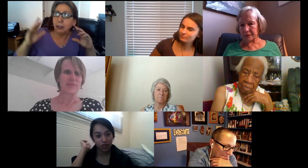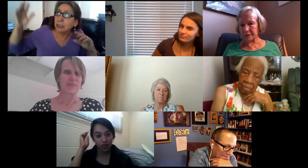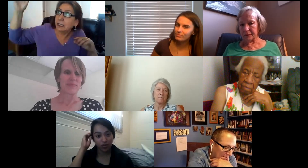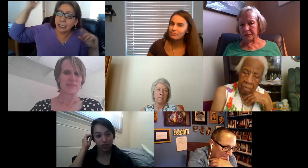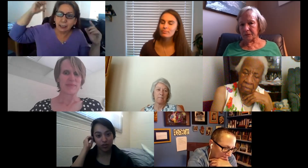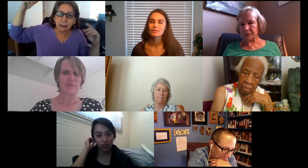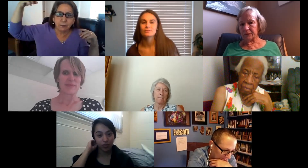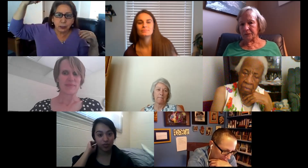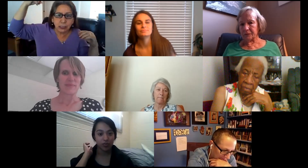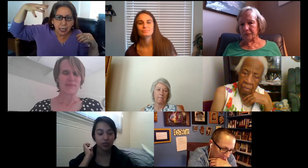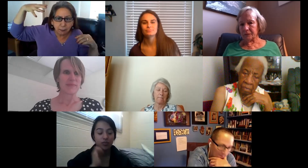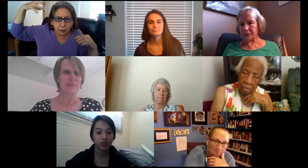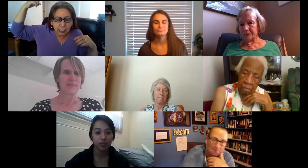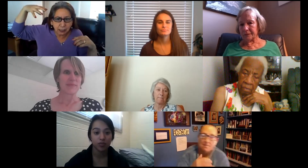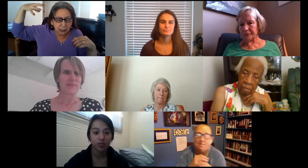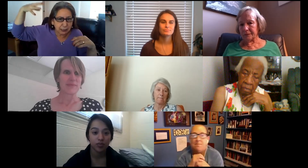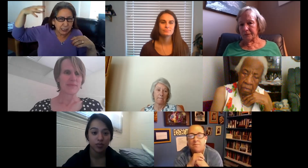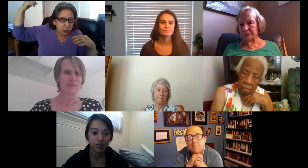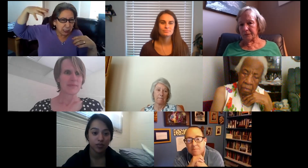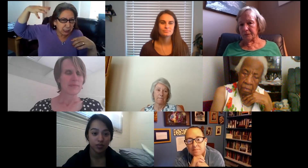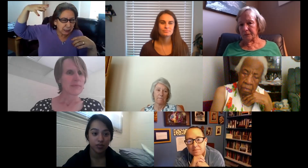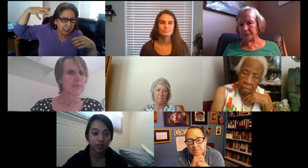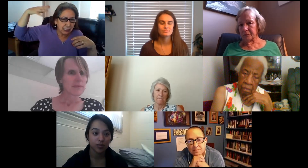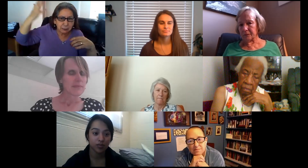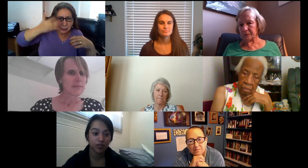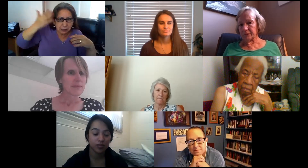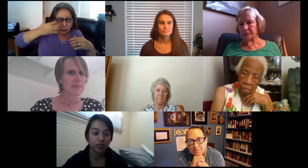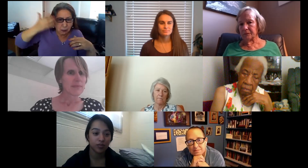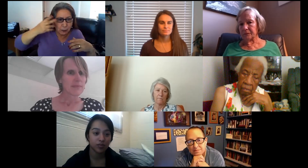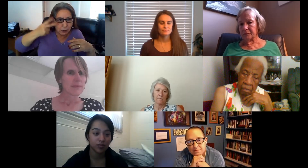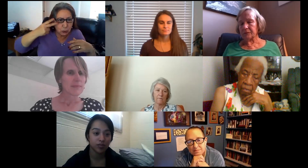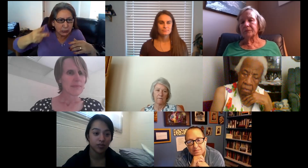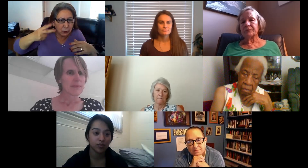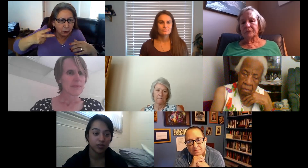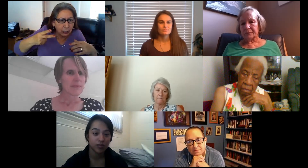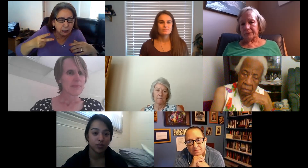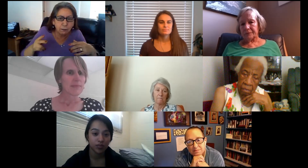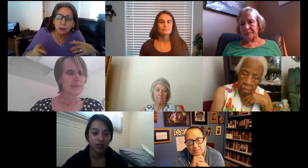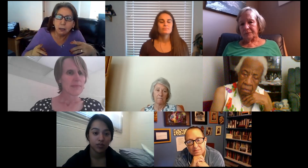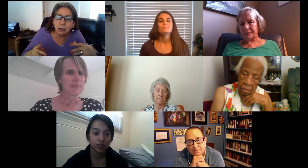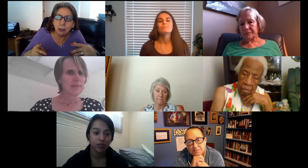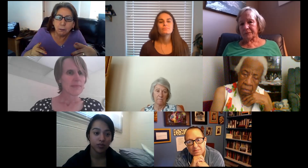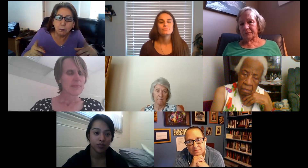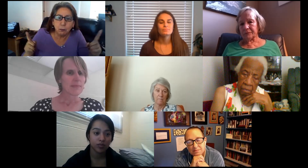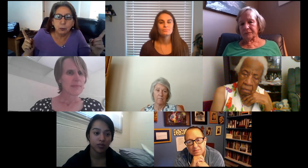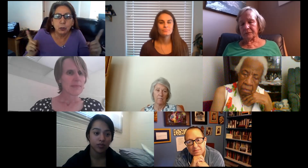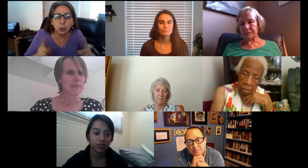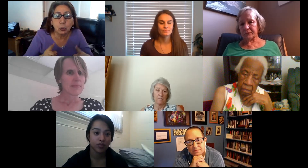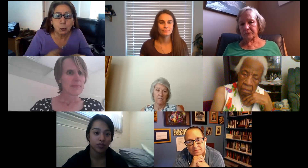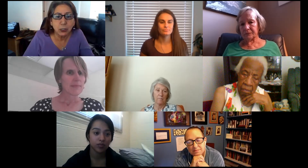the lighting, if there's a light behind, sometimes too much light is hard for them to see you. Like when we go to a